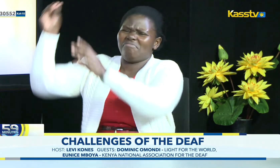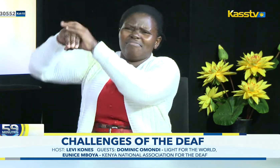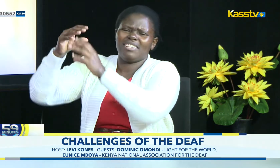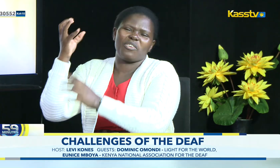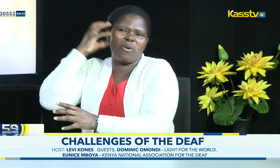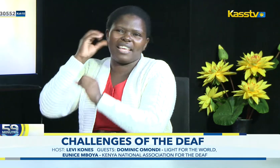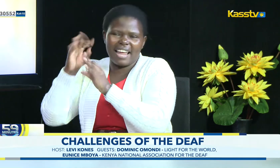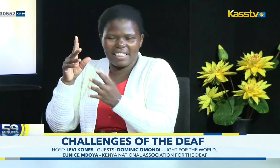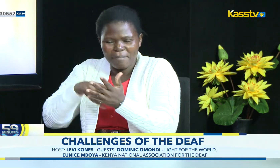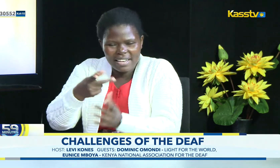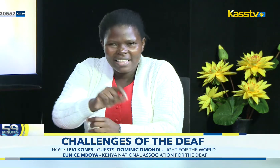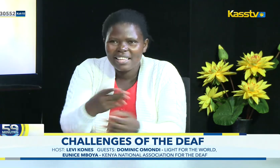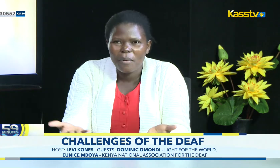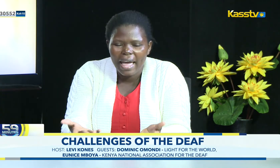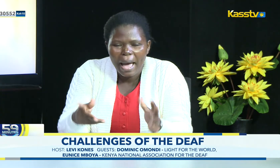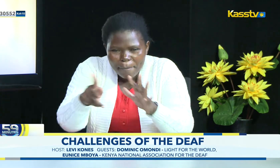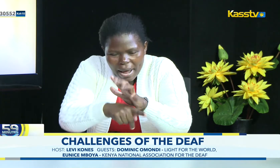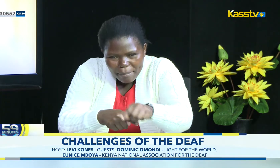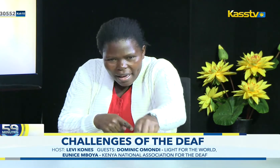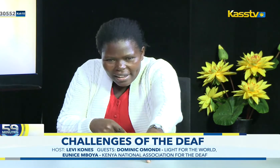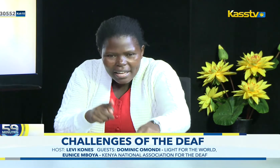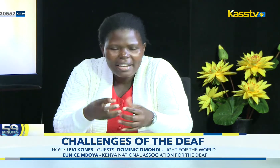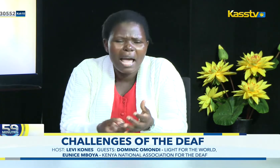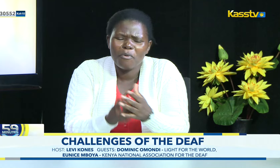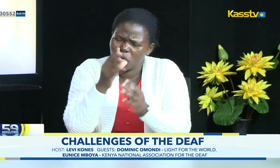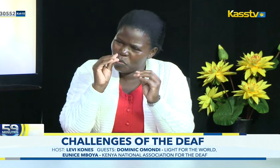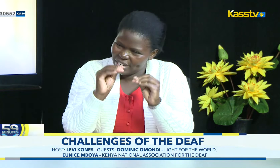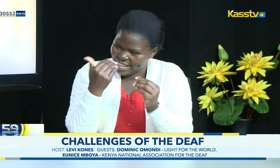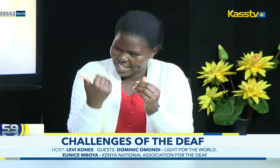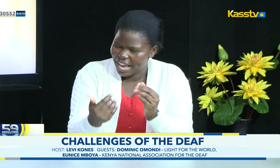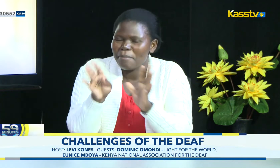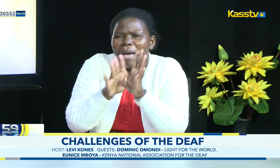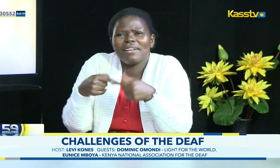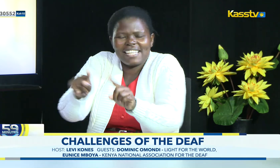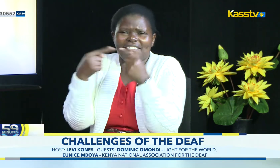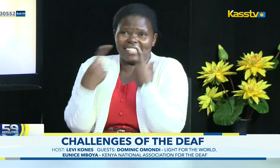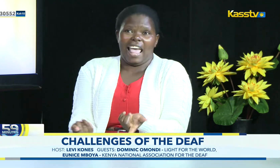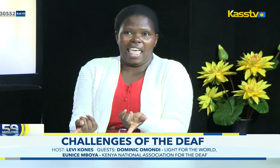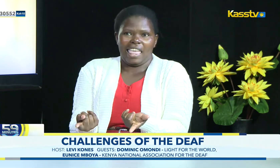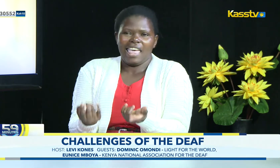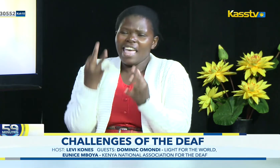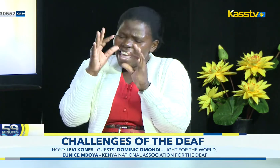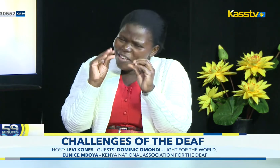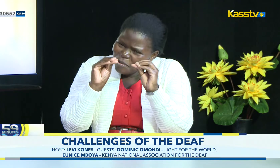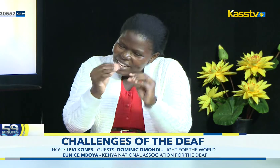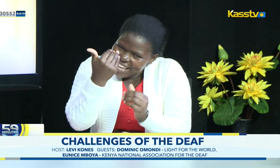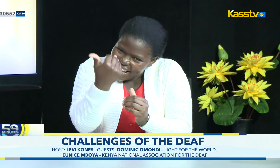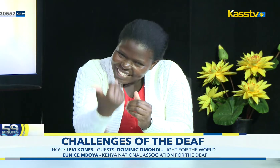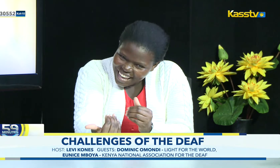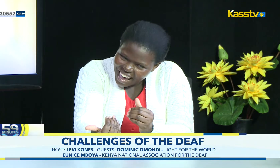where you're building foundation for you to be able to even adopt in higher education setting. But if I don't have that